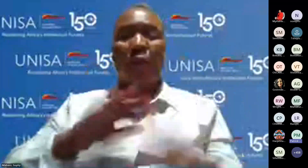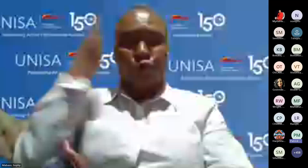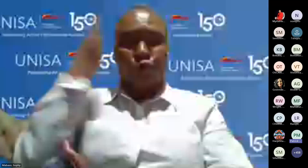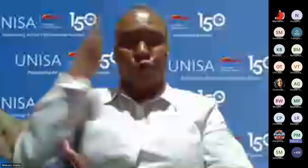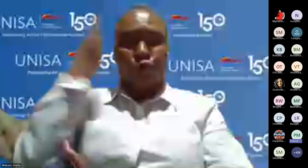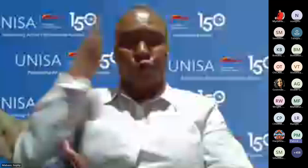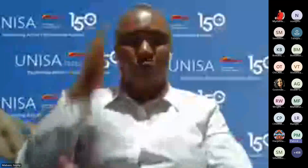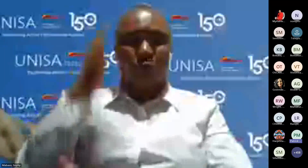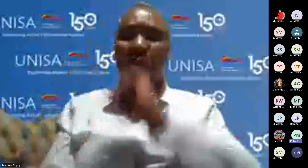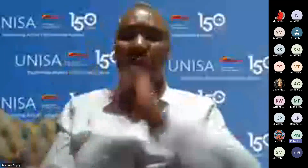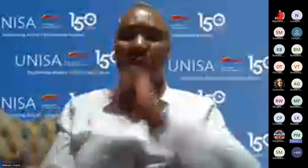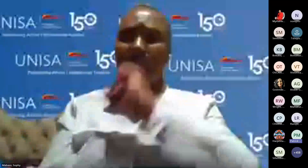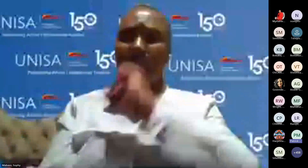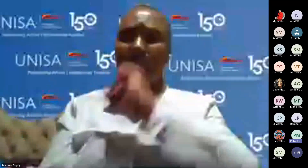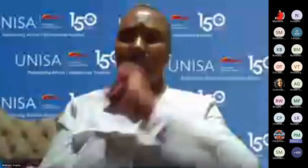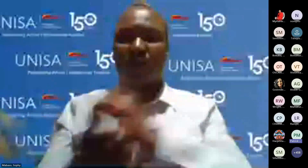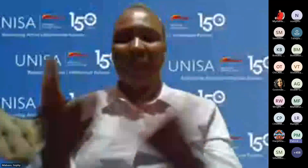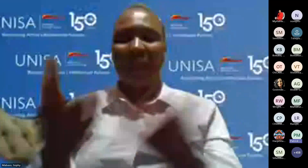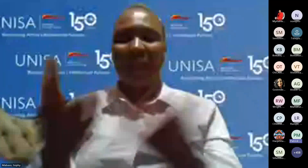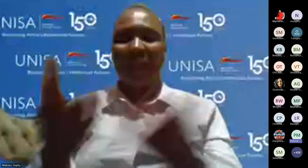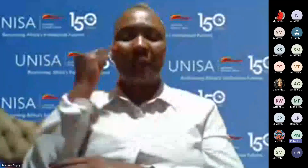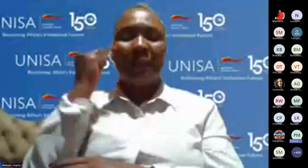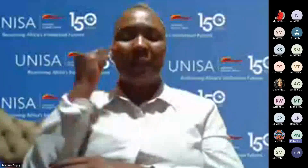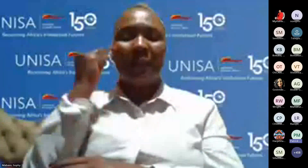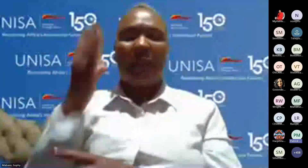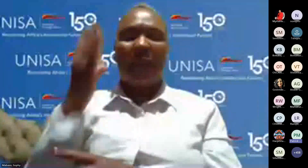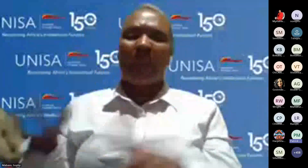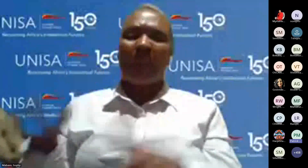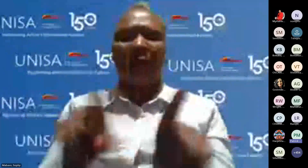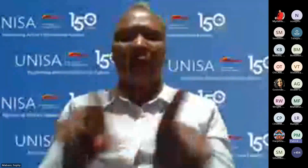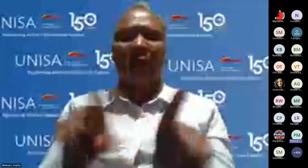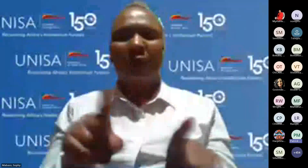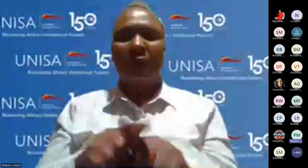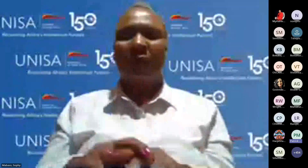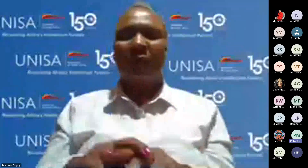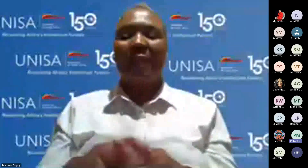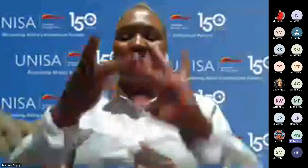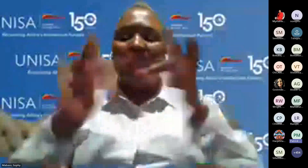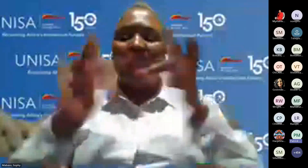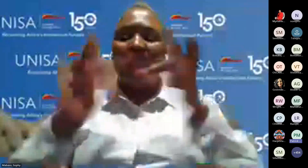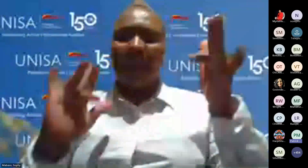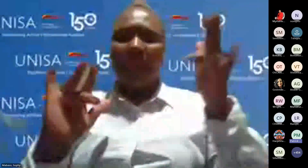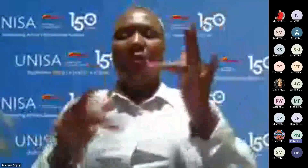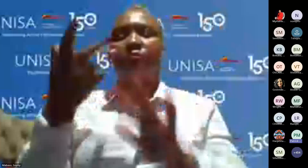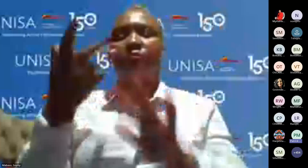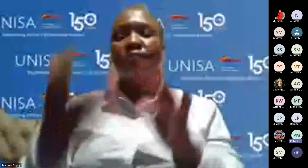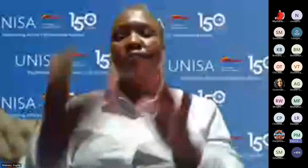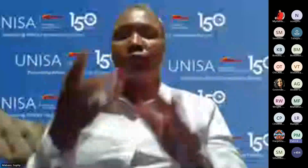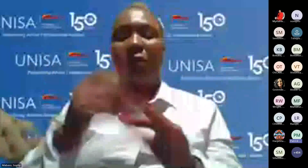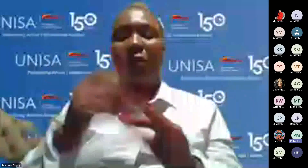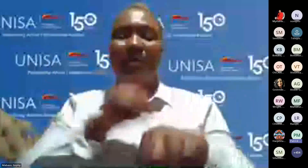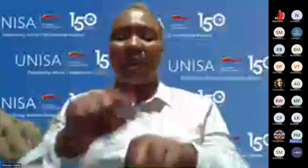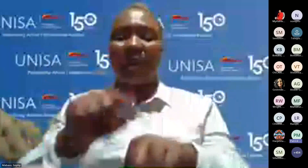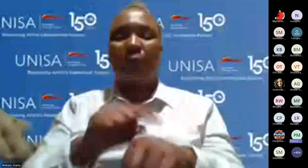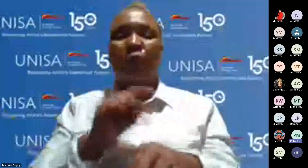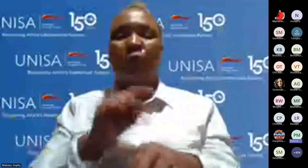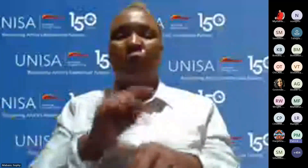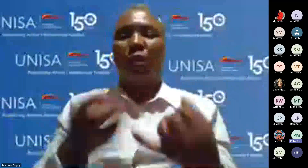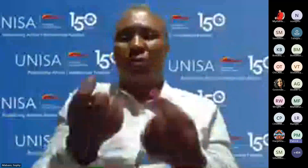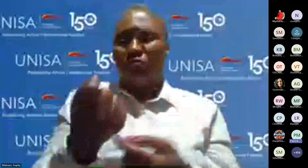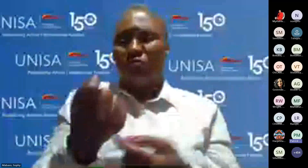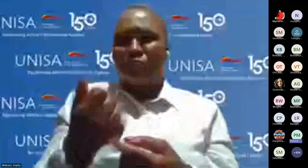to experience that kind of a network problem at that point in time, whereby you are just about to submit your script and